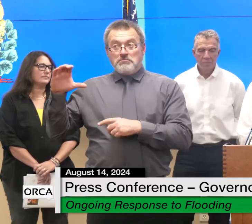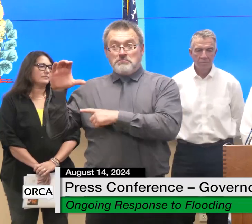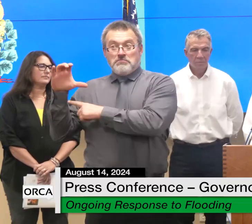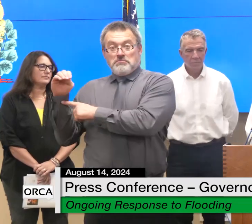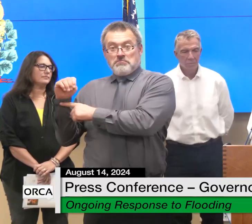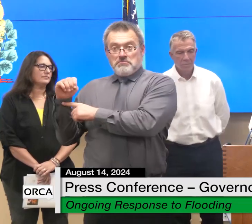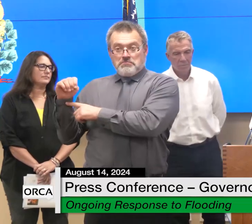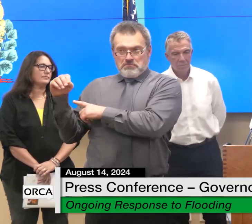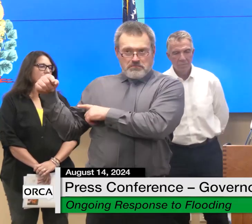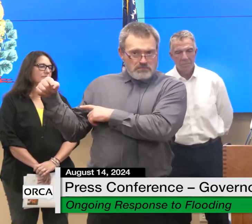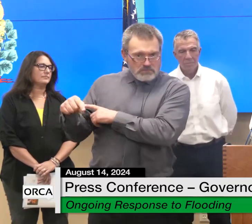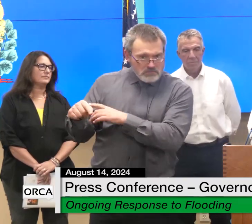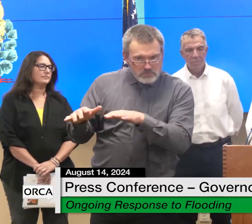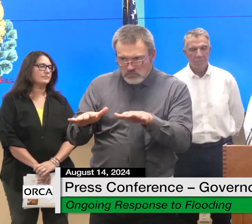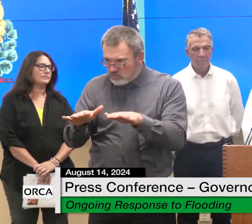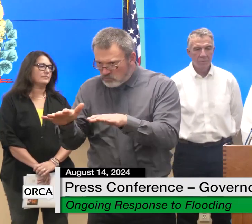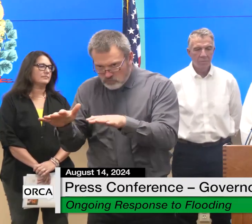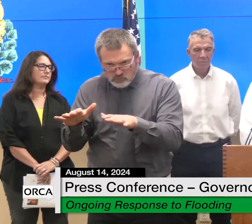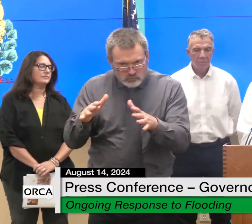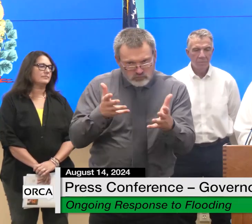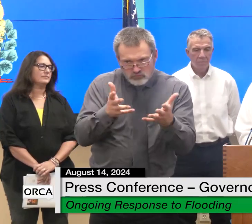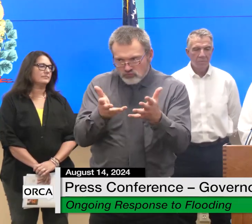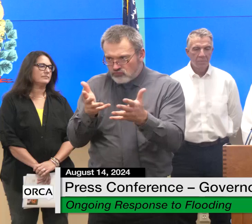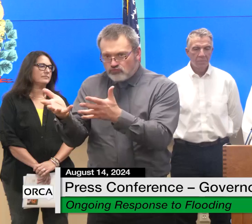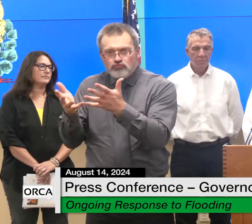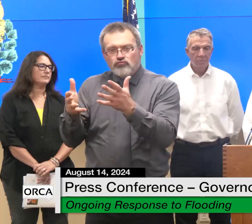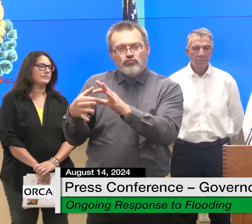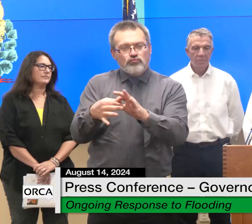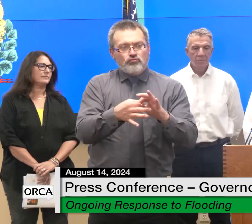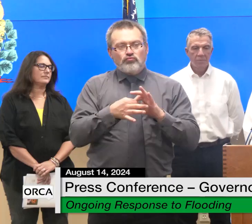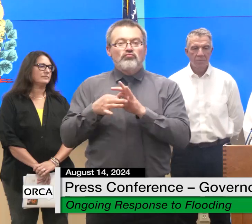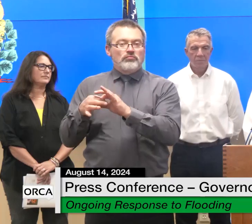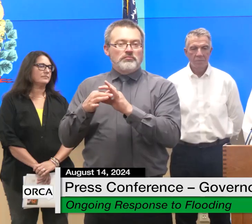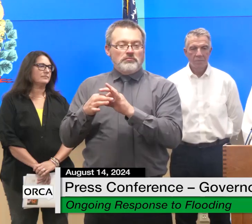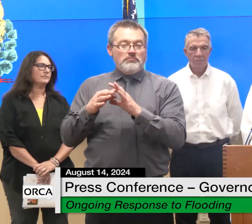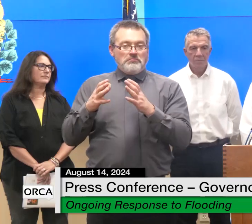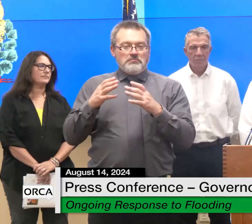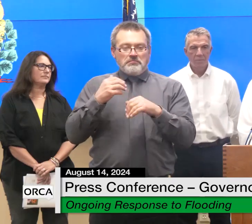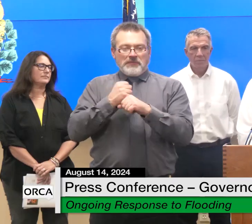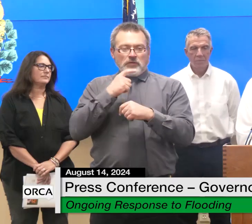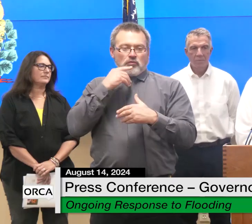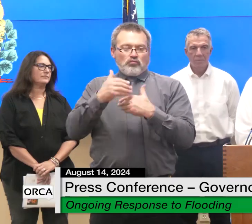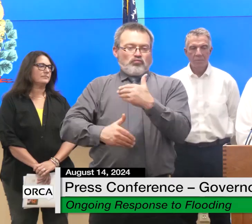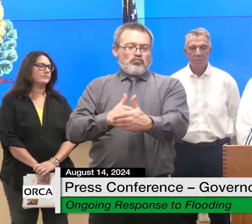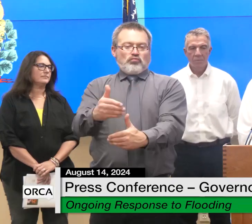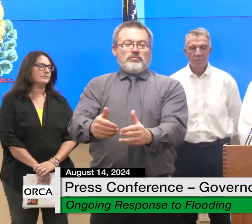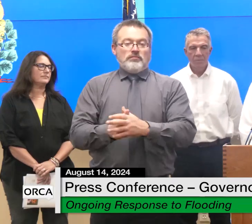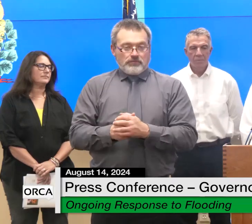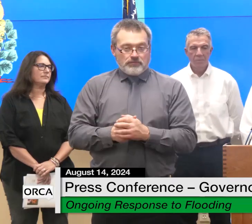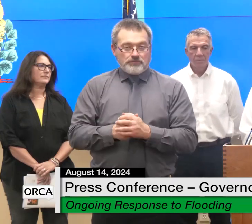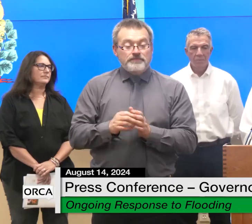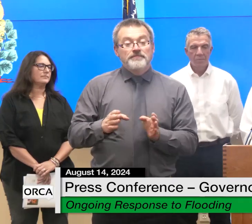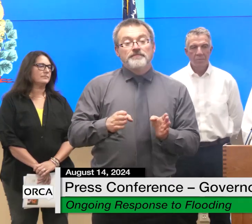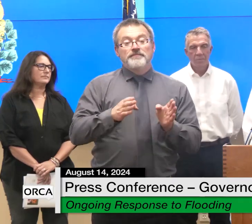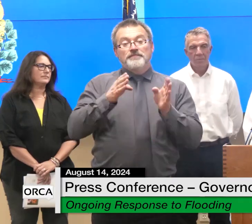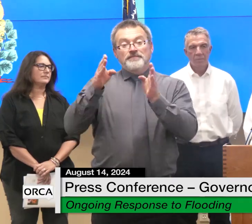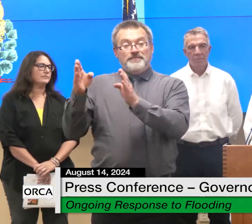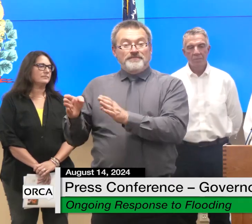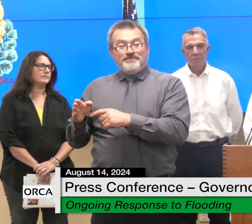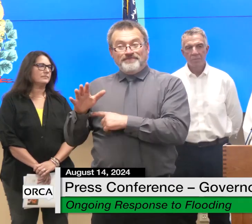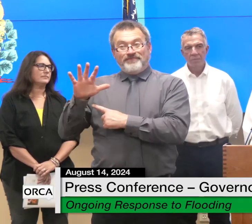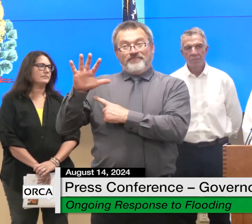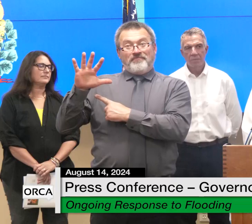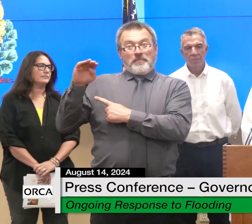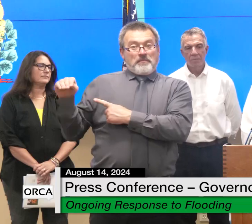issued. Second, the $5 million of state funds that was authorized by the Emergency Board is being deployed